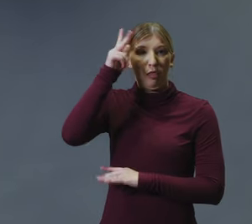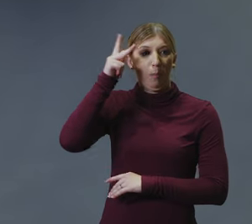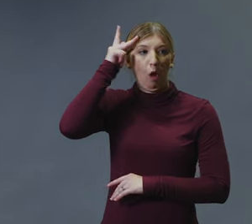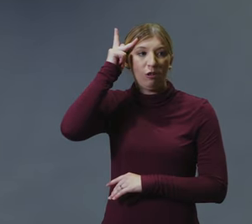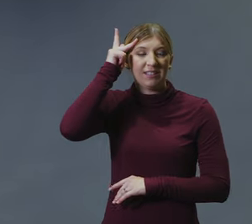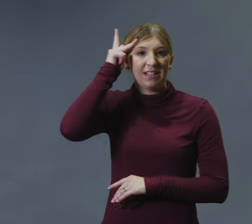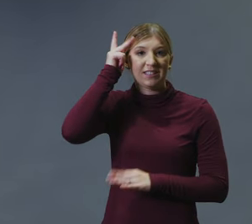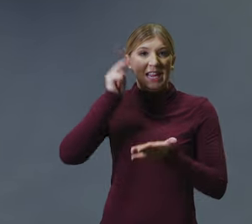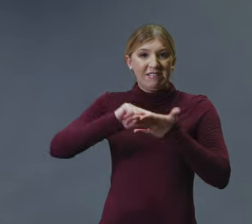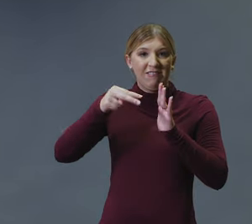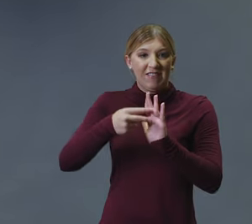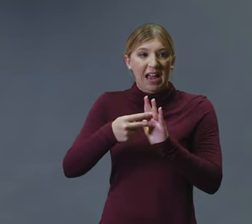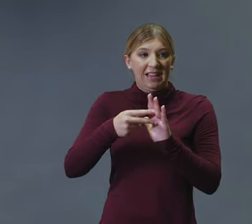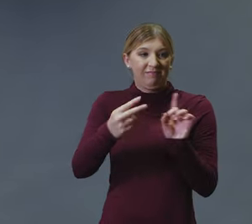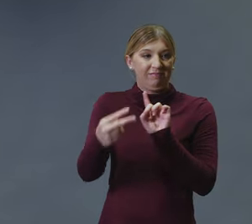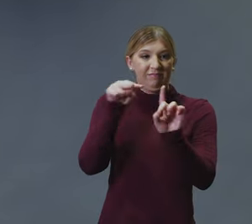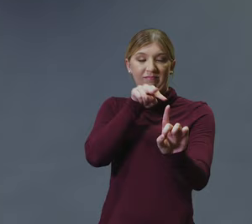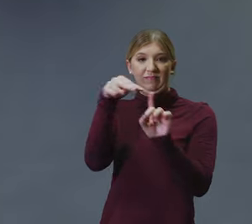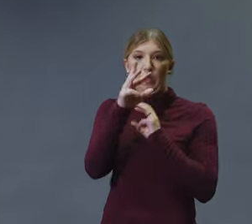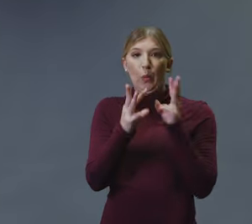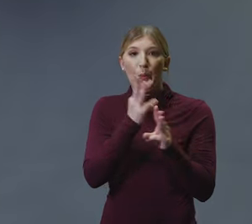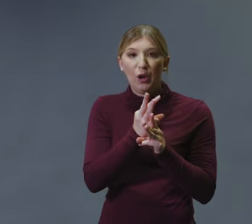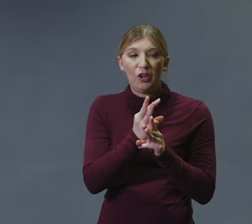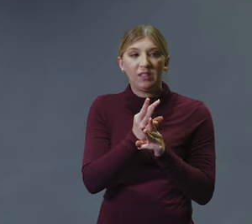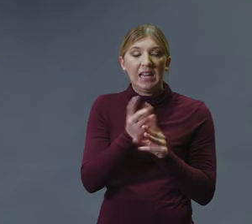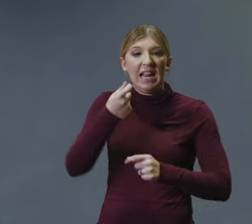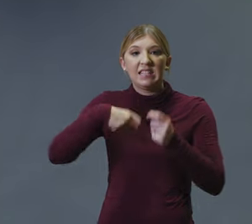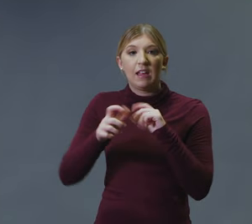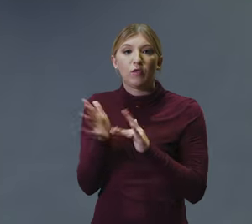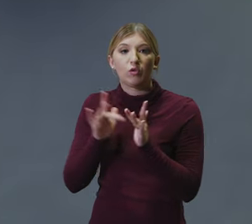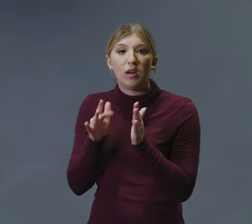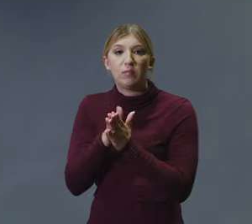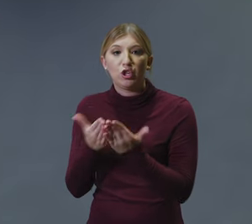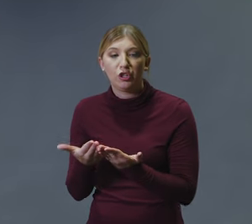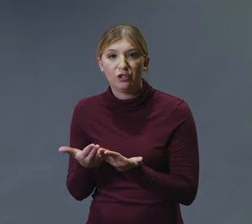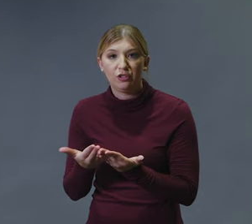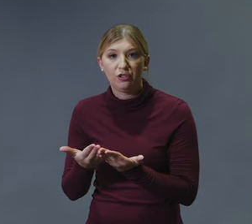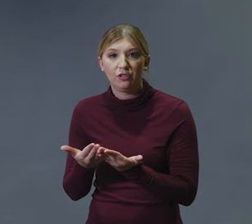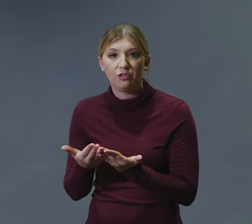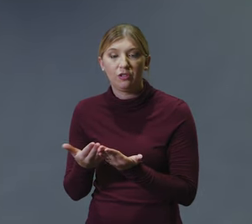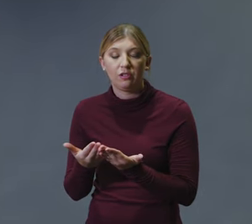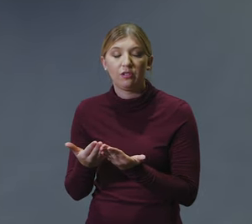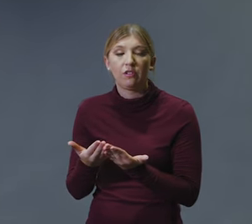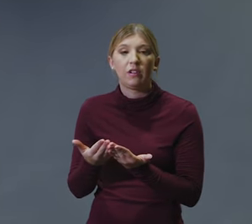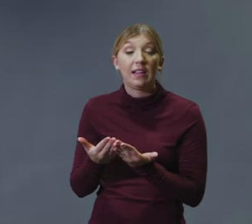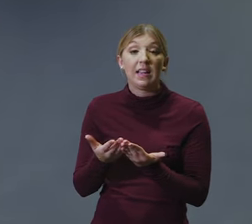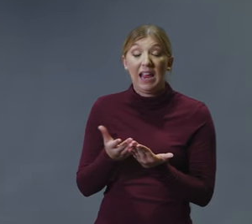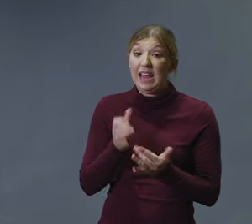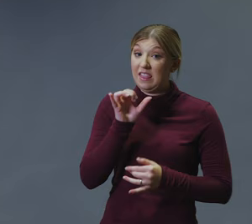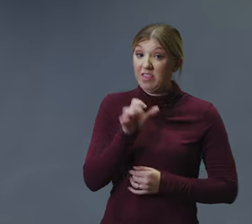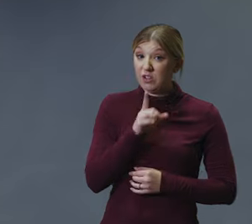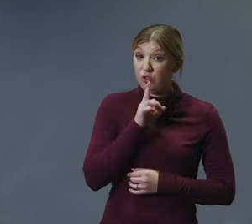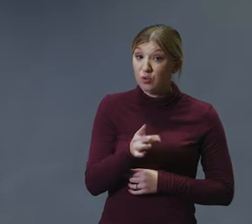to define how we see the world instead of allowing Scripture to do the defining for us. And if that's